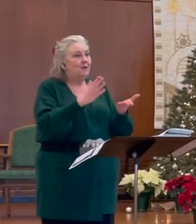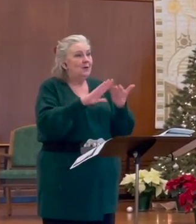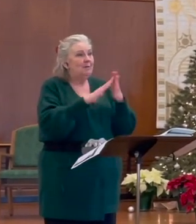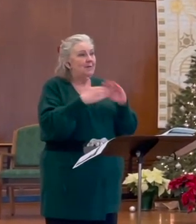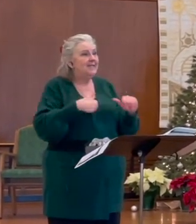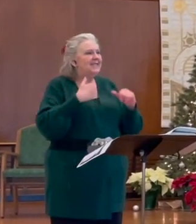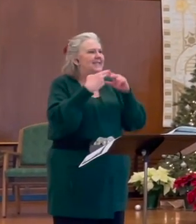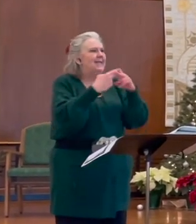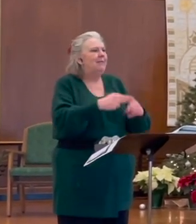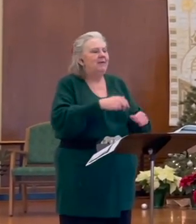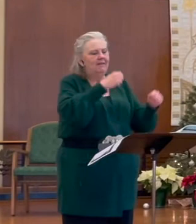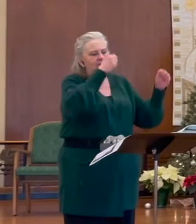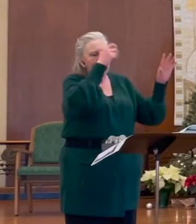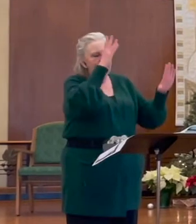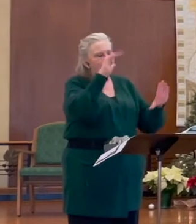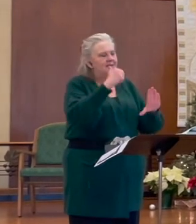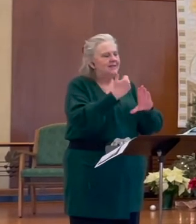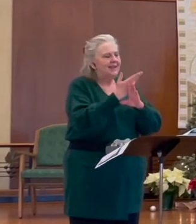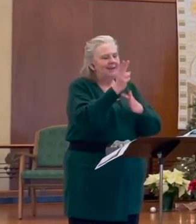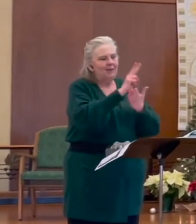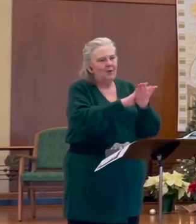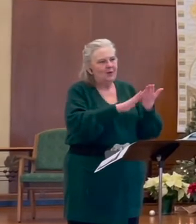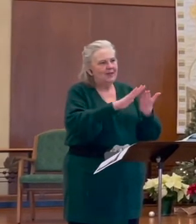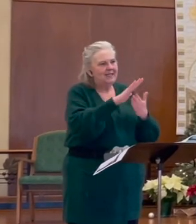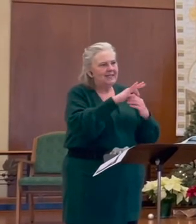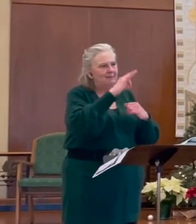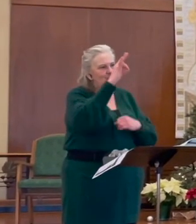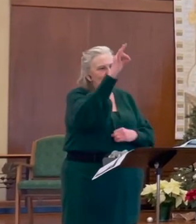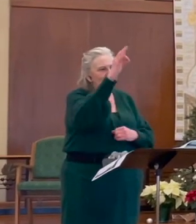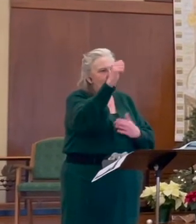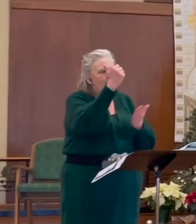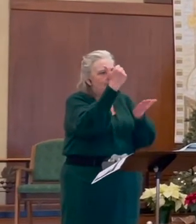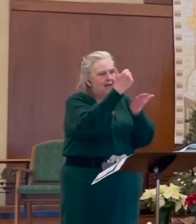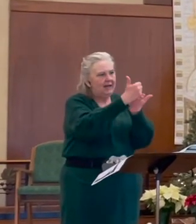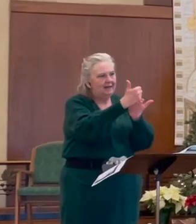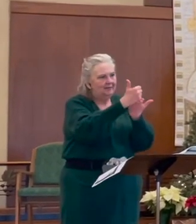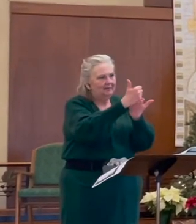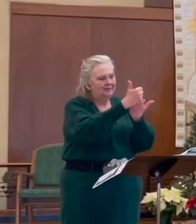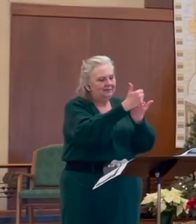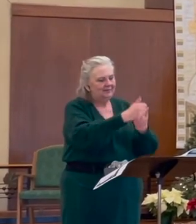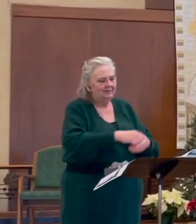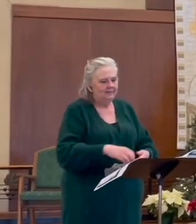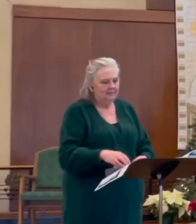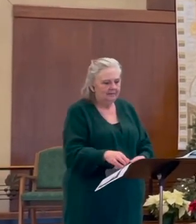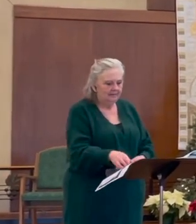name of the Father, and the Son, and the Holy Spirit. Amen.